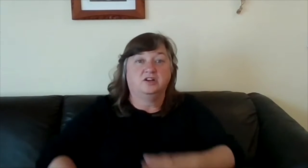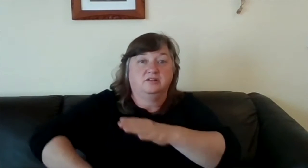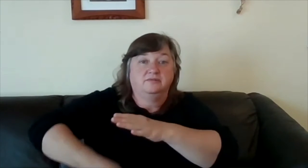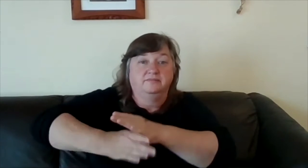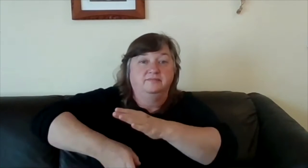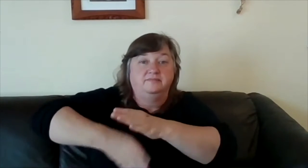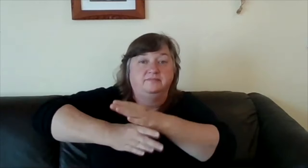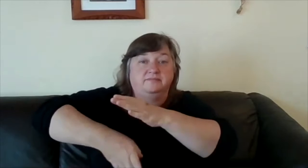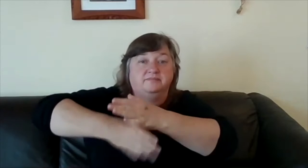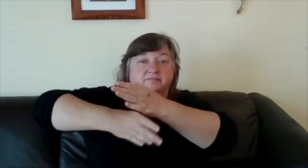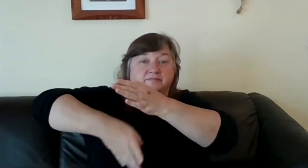Soccer.